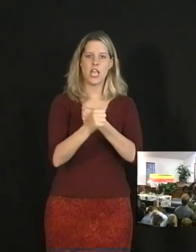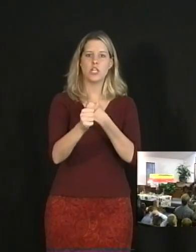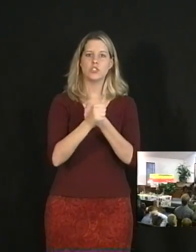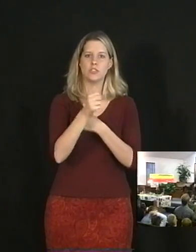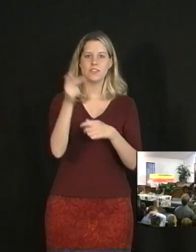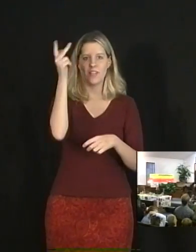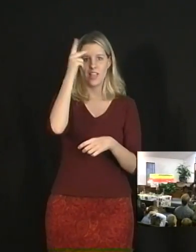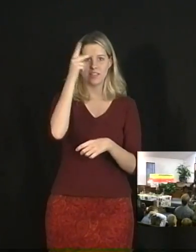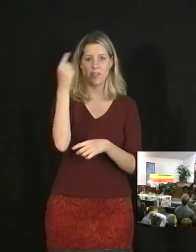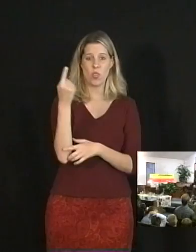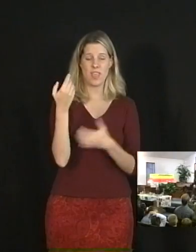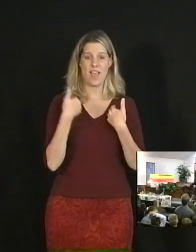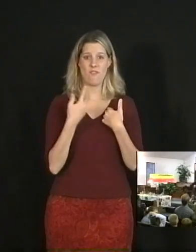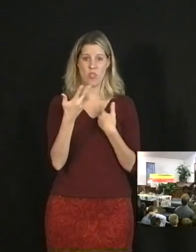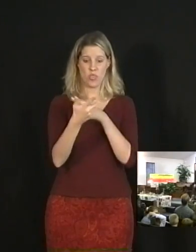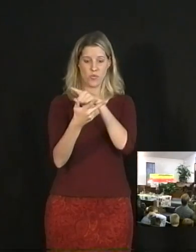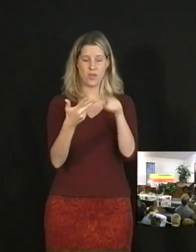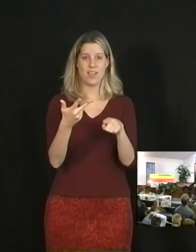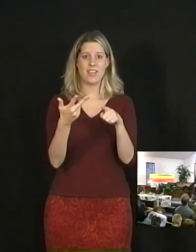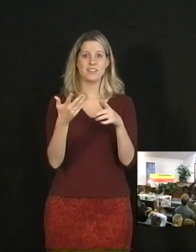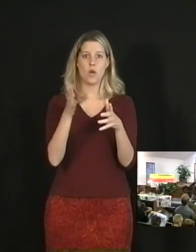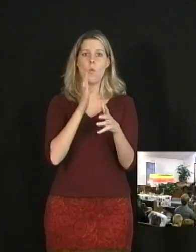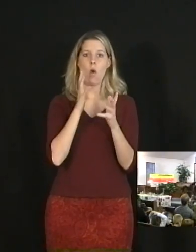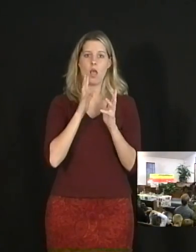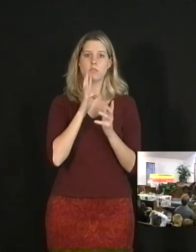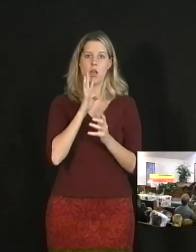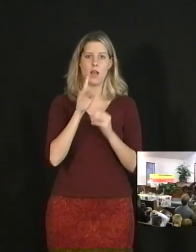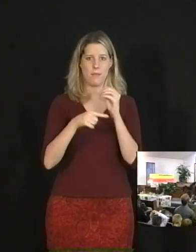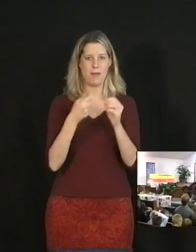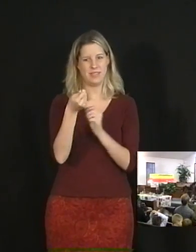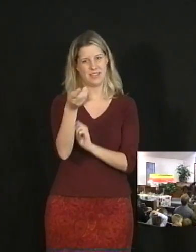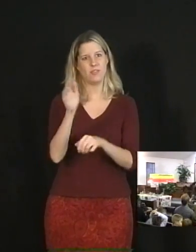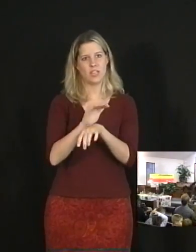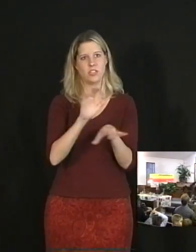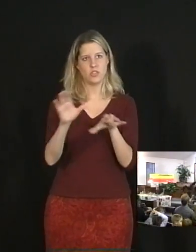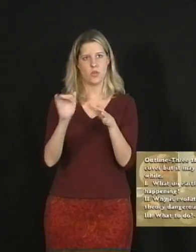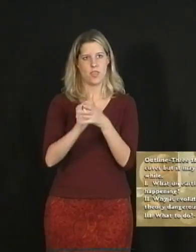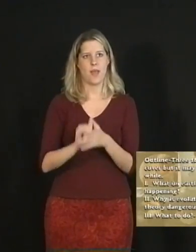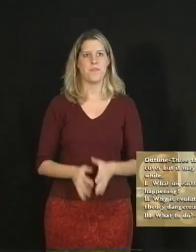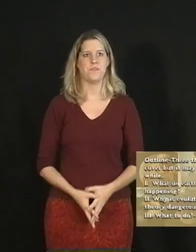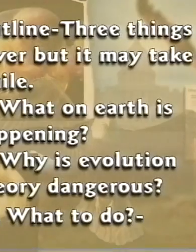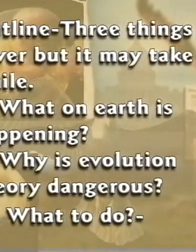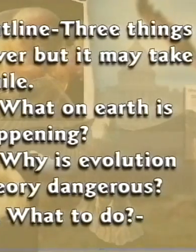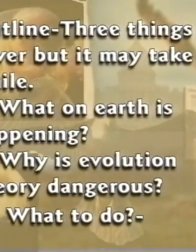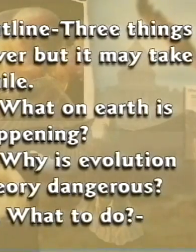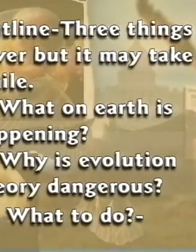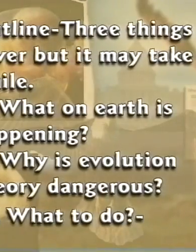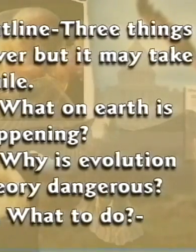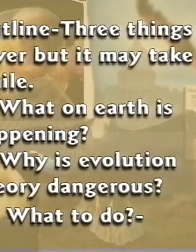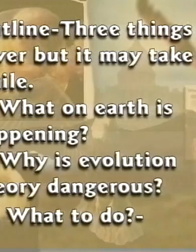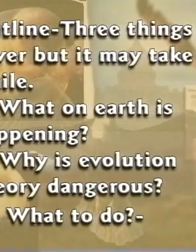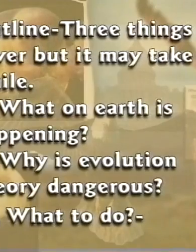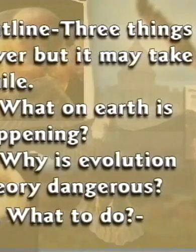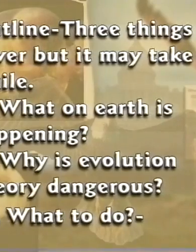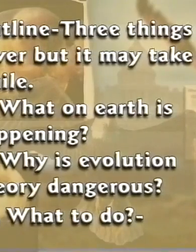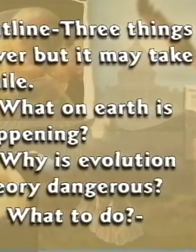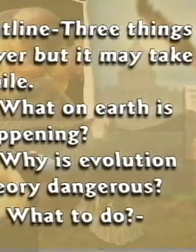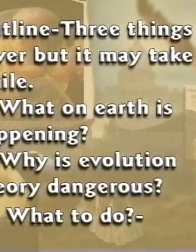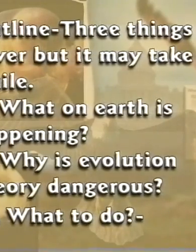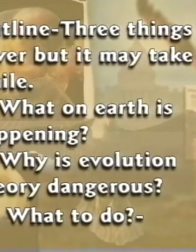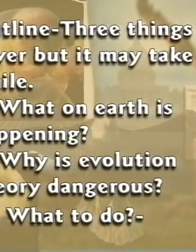3 things I want to cover, but it's probably going to take several nights to do that. First of all, I want to tell you what on earth is happening. And